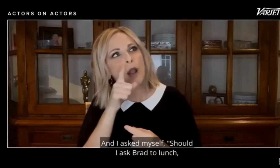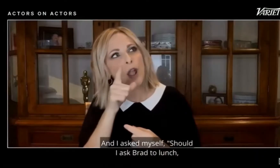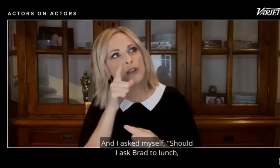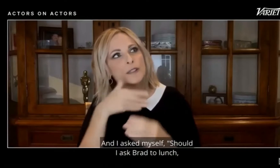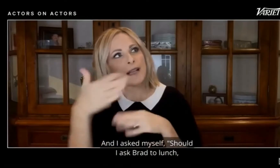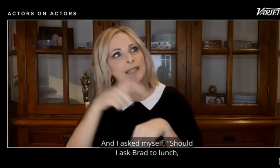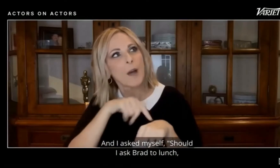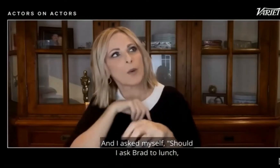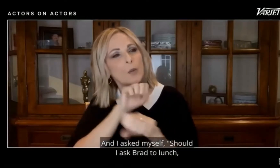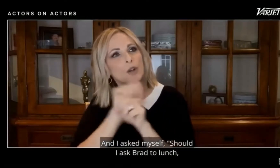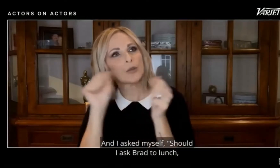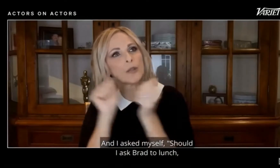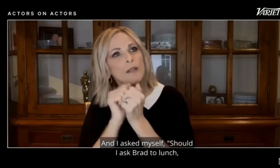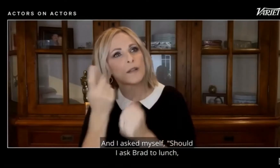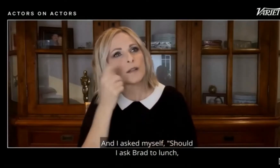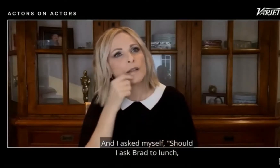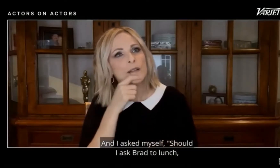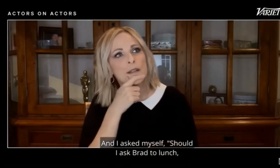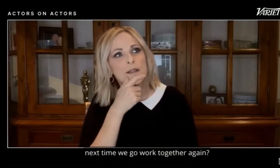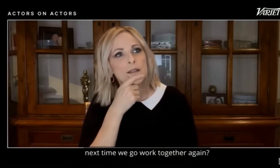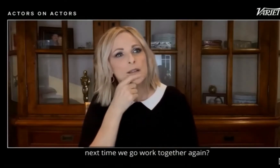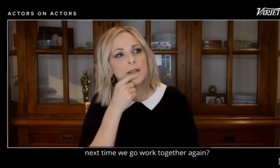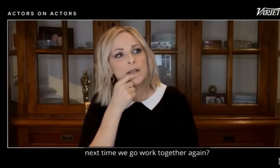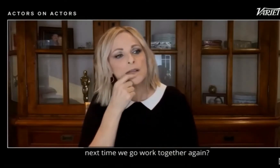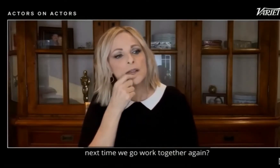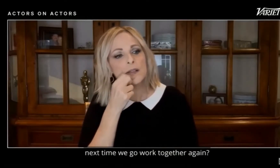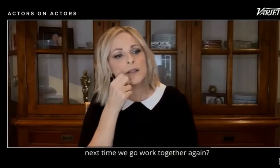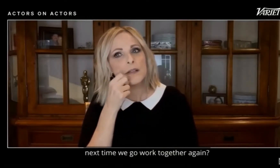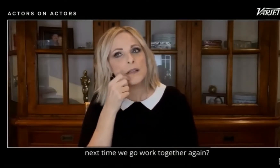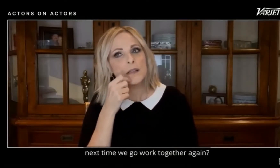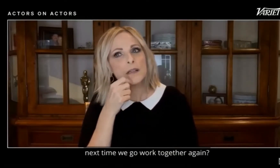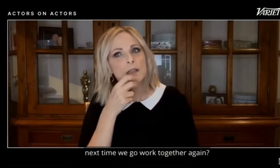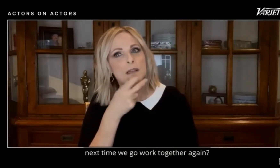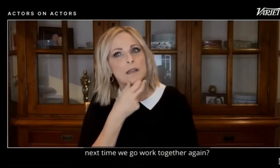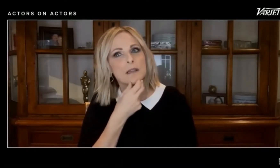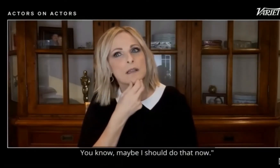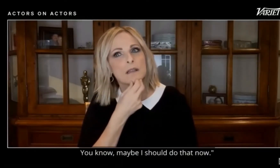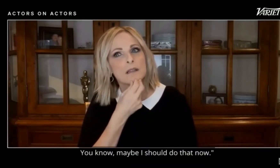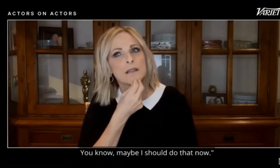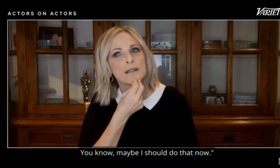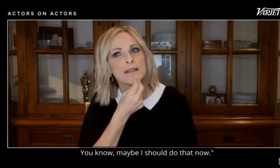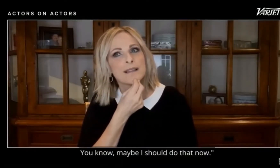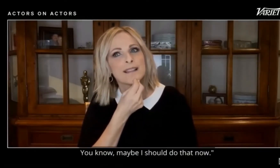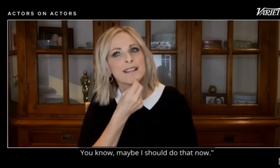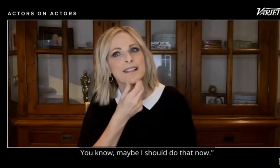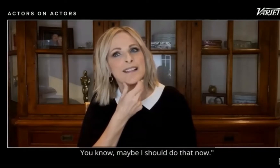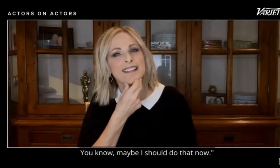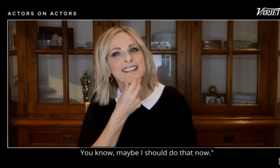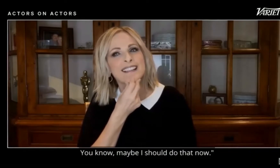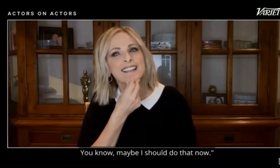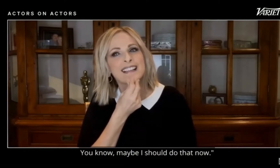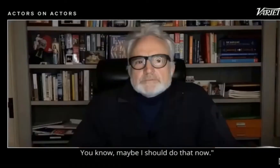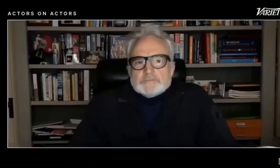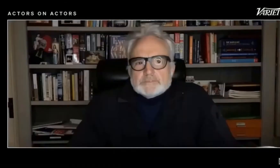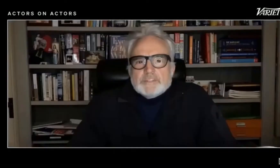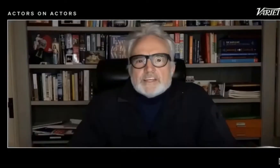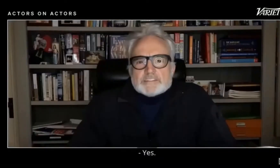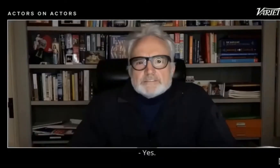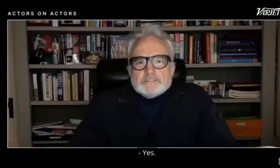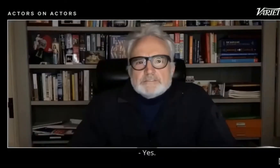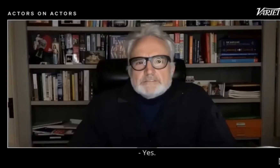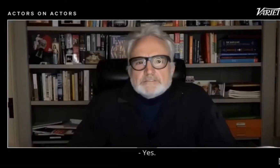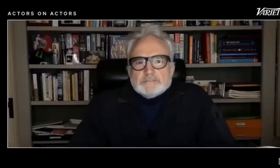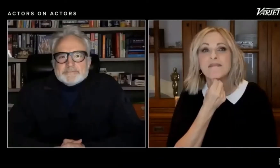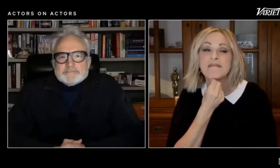myself, should I ask Brad to lunch next time we go work together again? You know, maybe I should do that now.